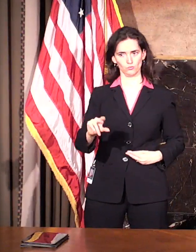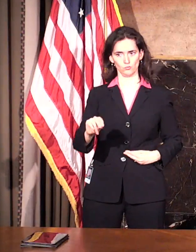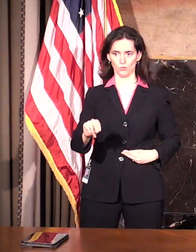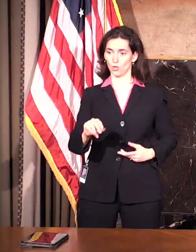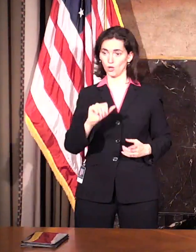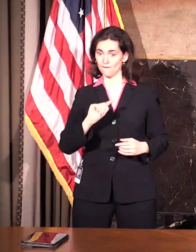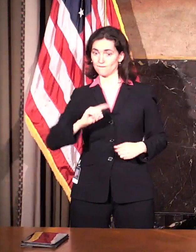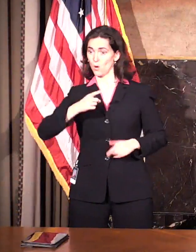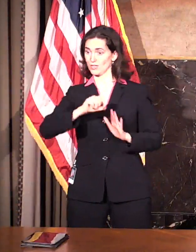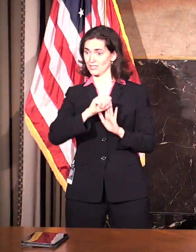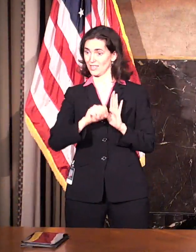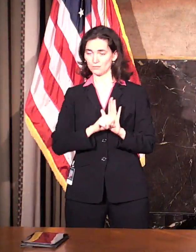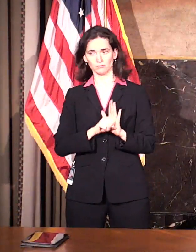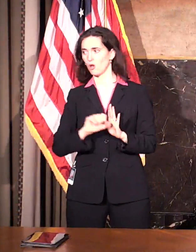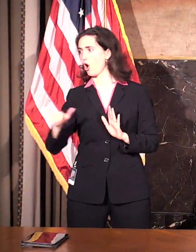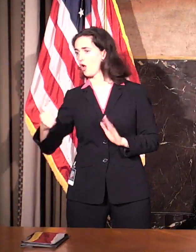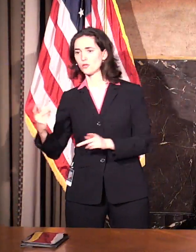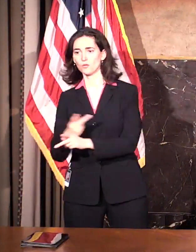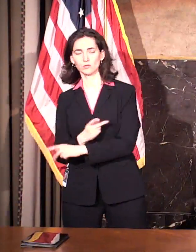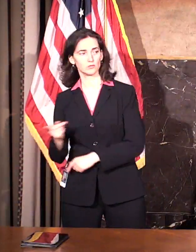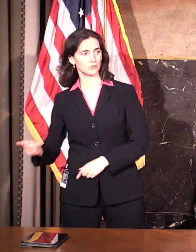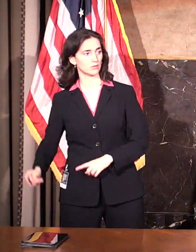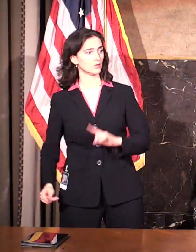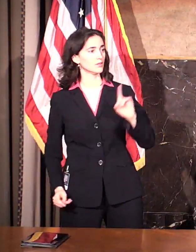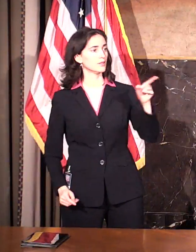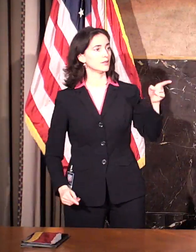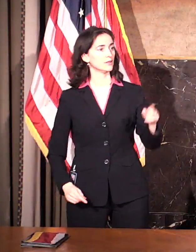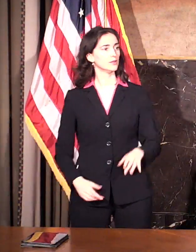load shedding events. Yes, ma'am.